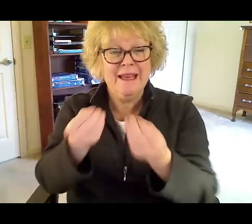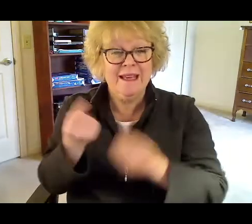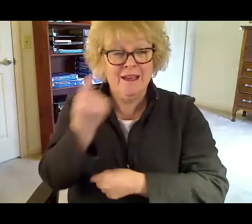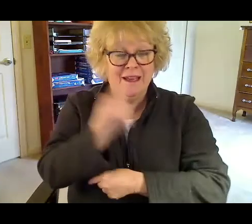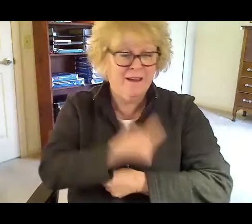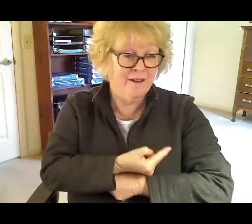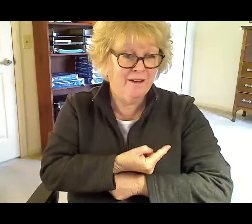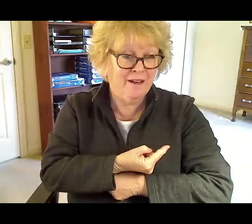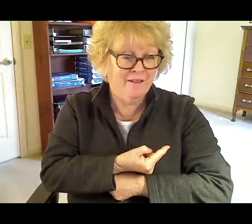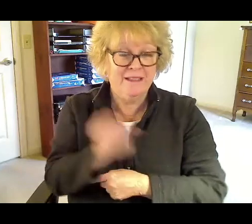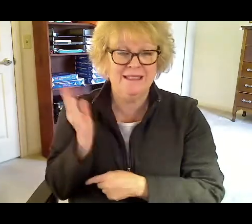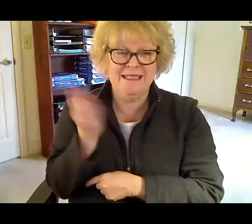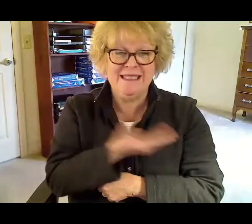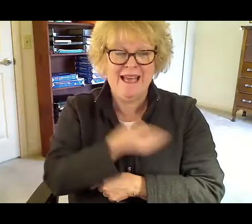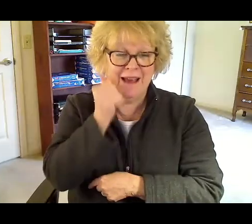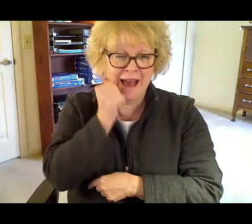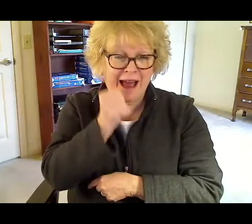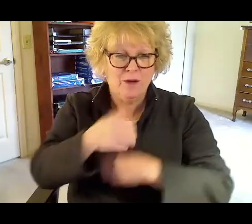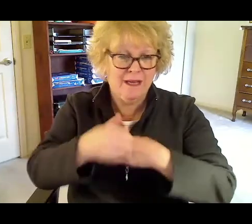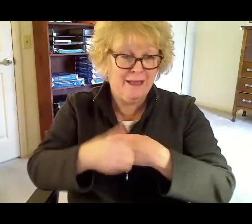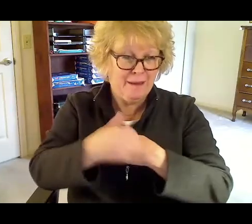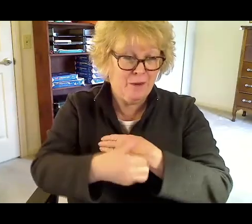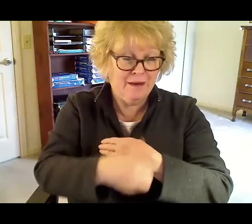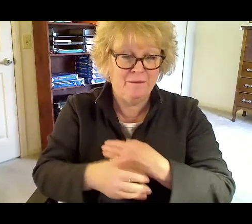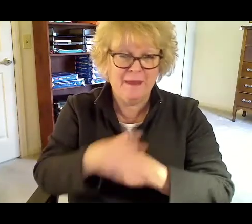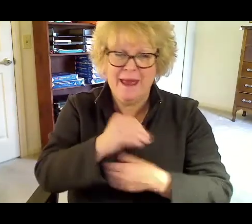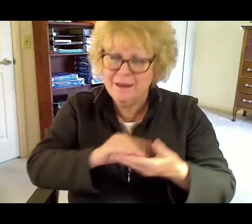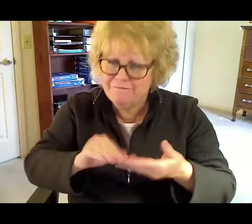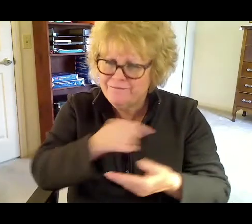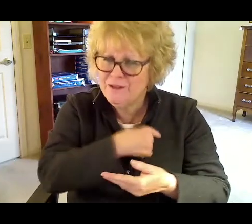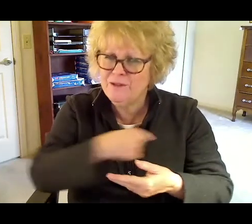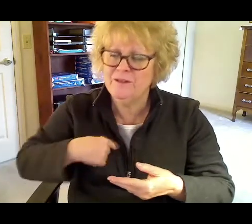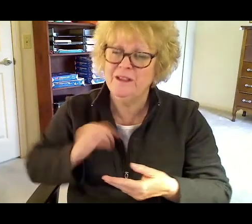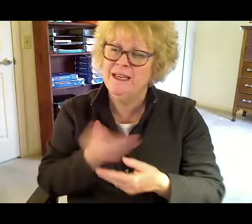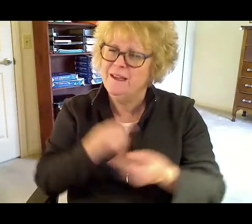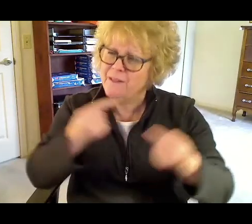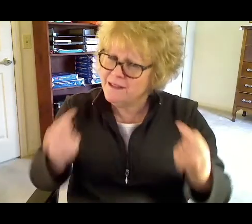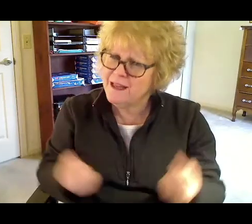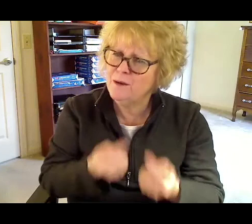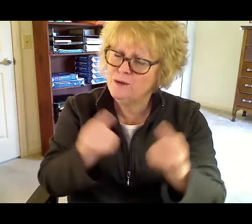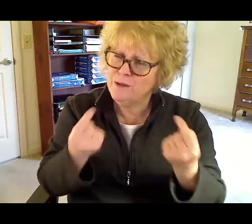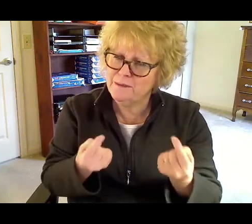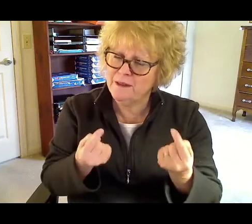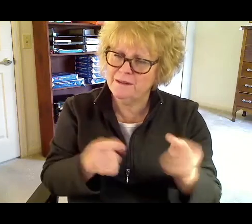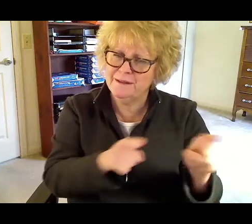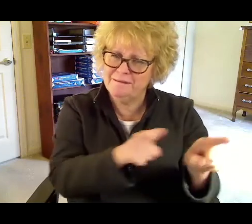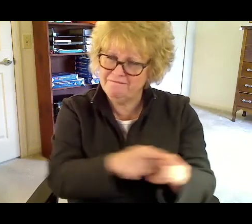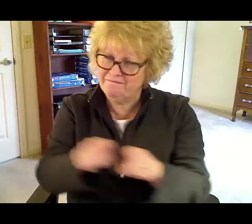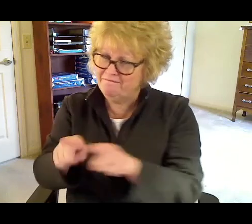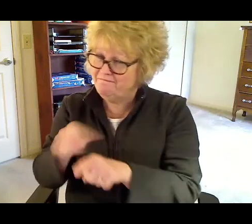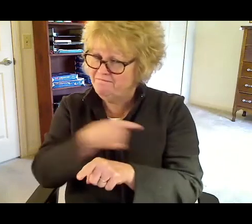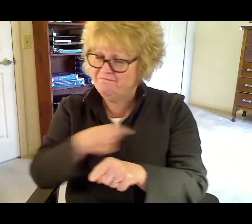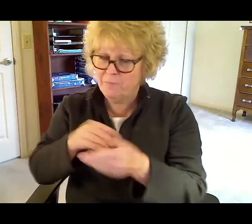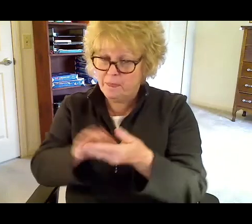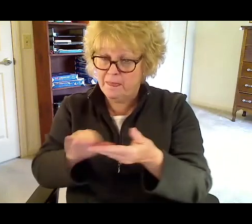us this day our daily bread, and forgive us our trespasses, as we